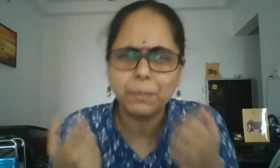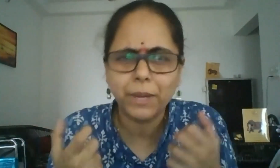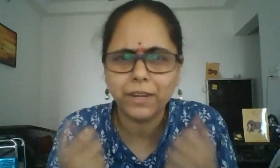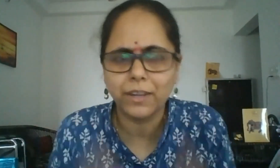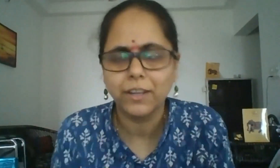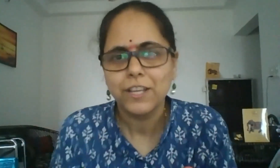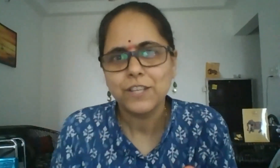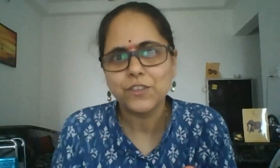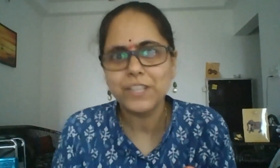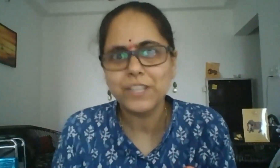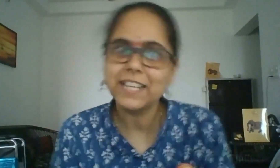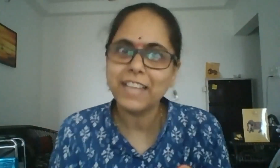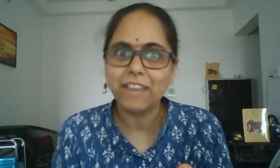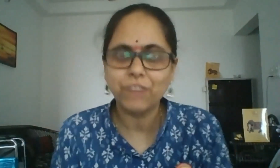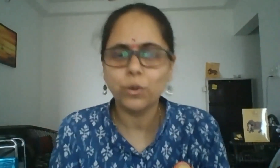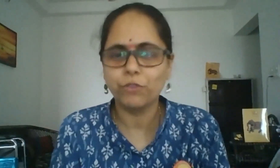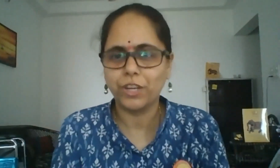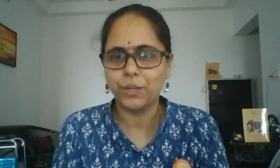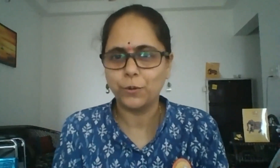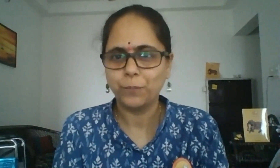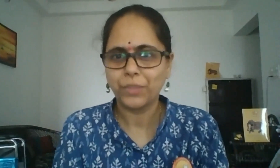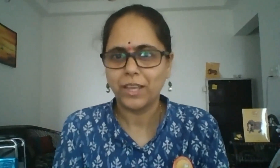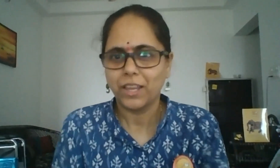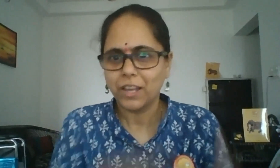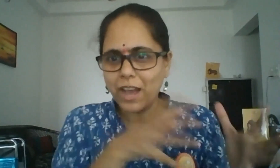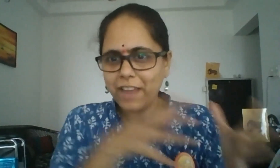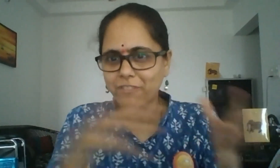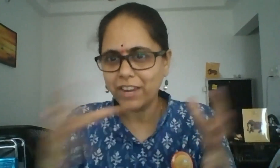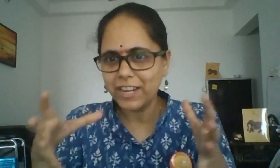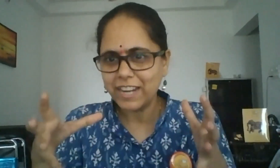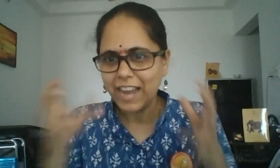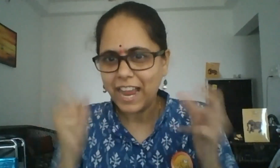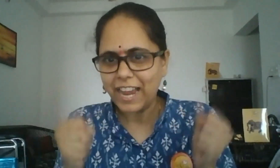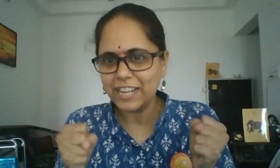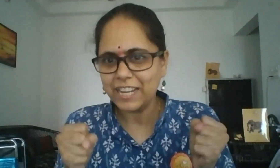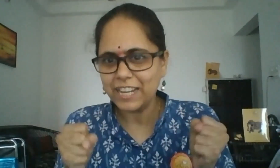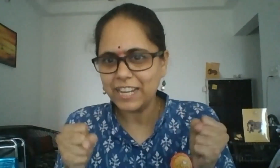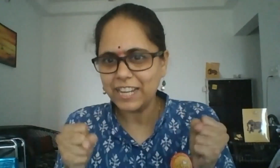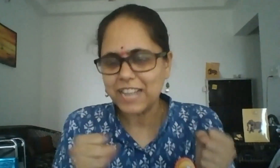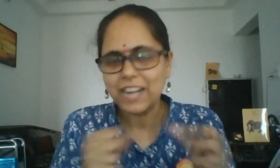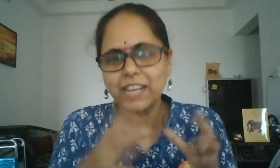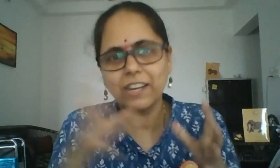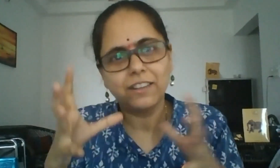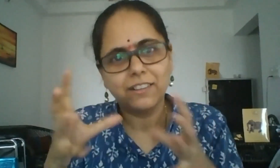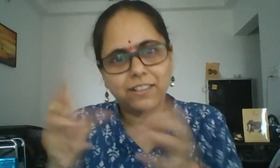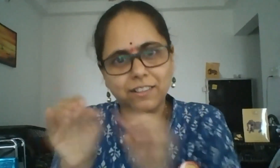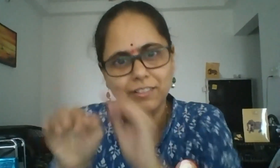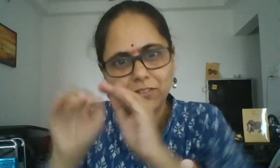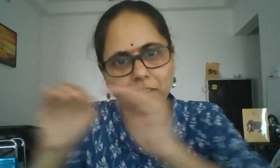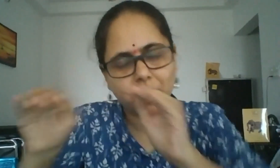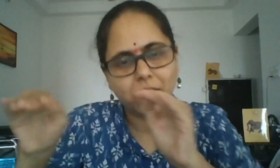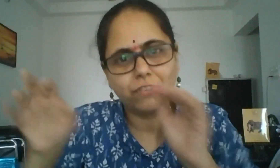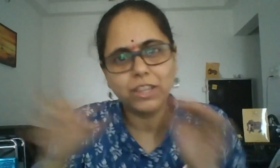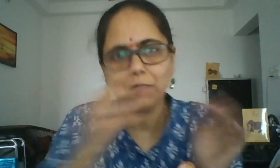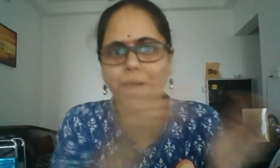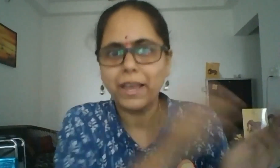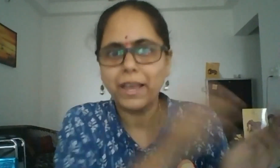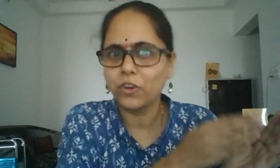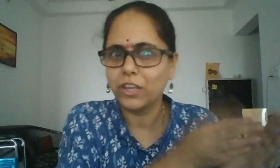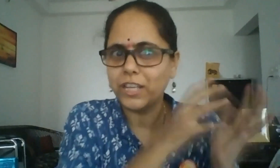it. So he said, can we do a video? Now I went and started working with my colleagues